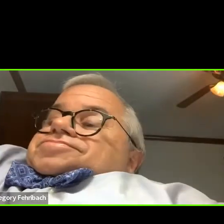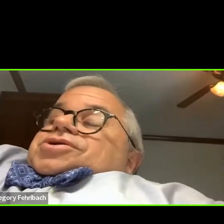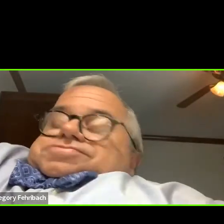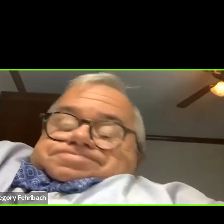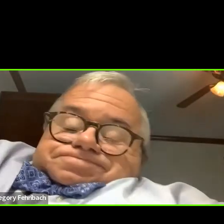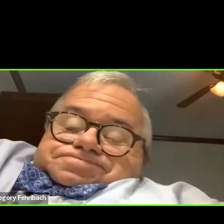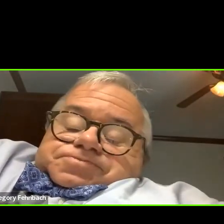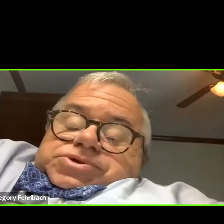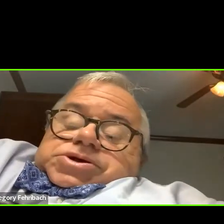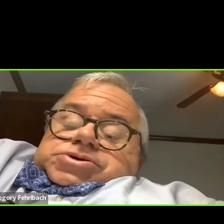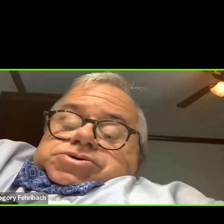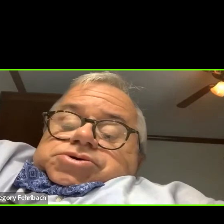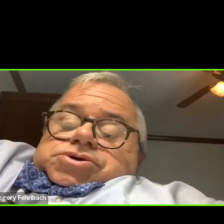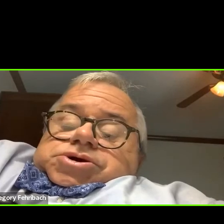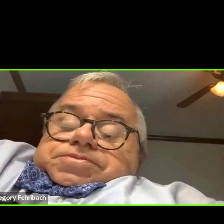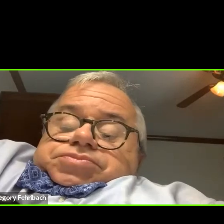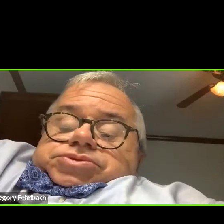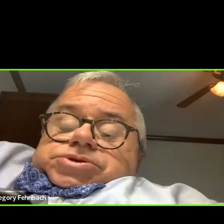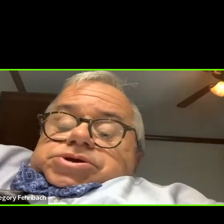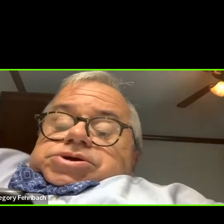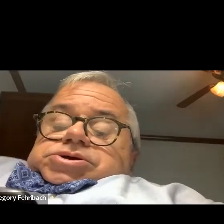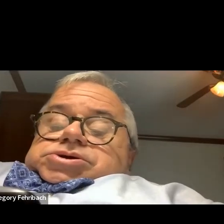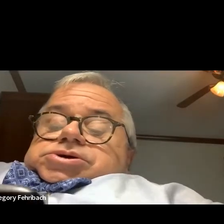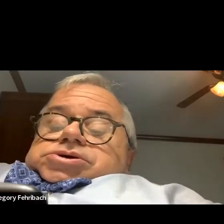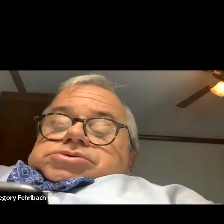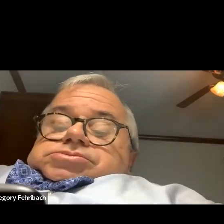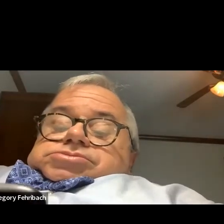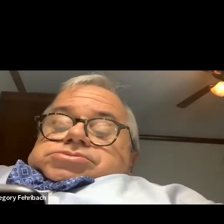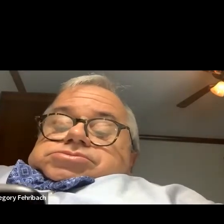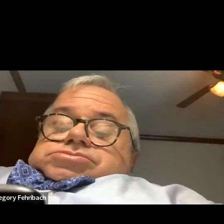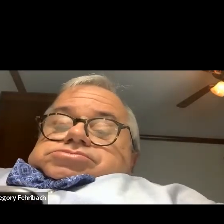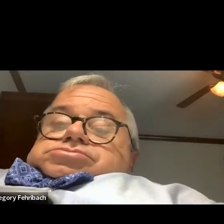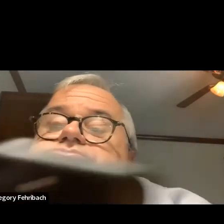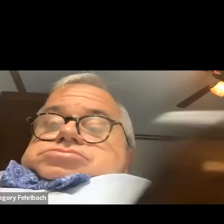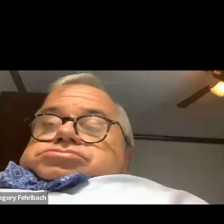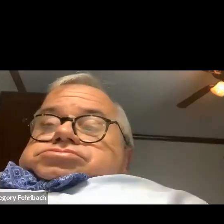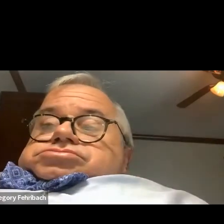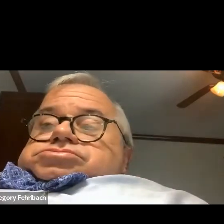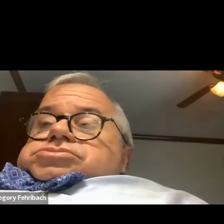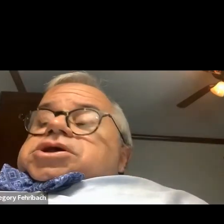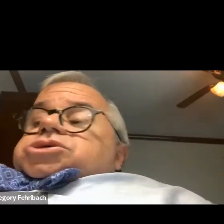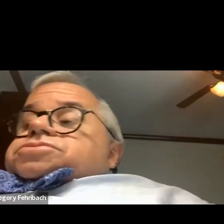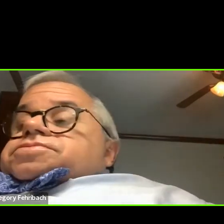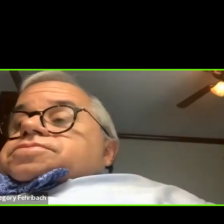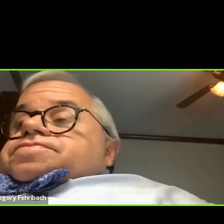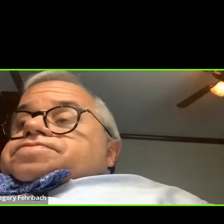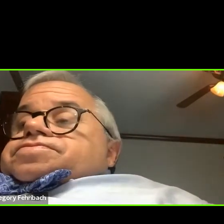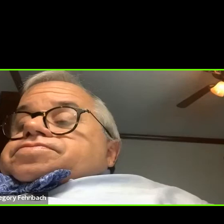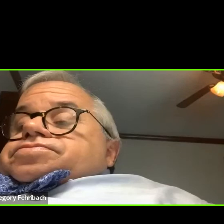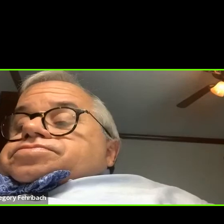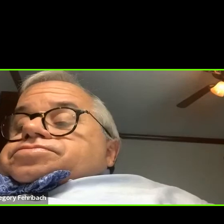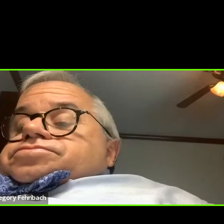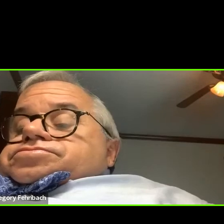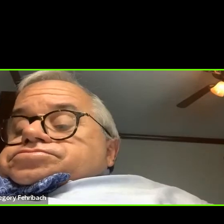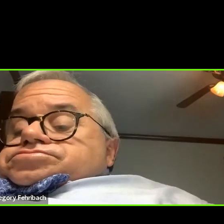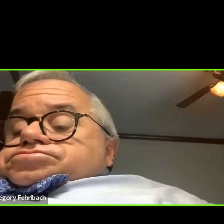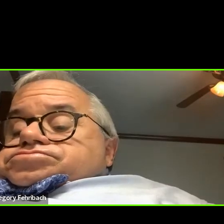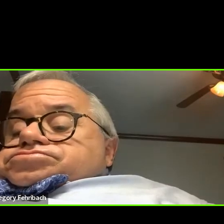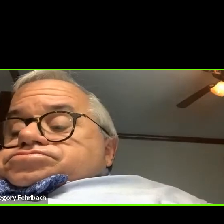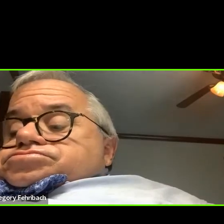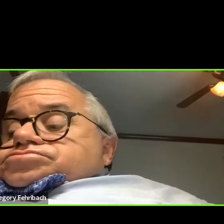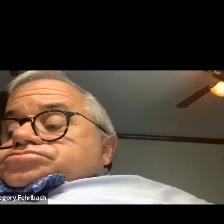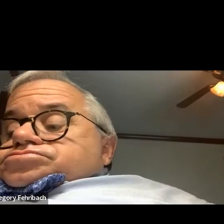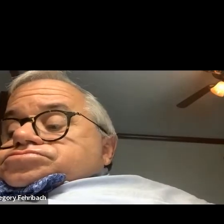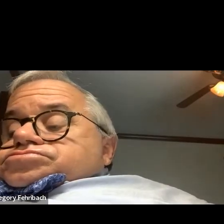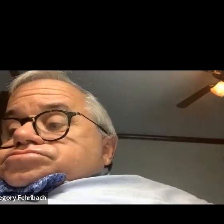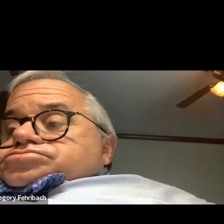sorry. Got it. All right. Mr. Chairman, this is Rosemary Access Board. Yes. I would like to note for the